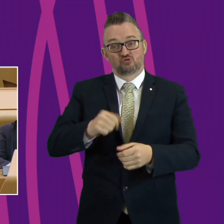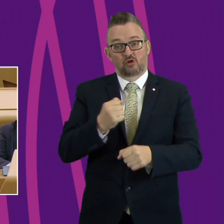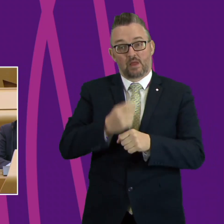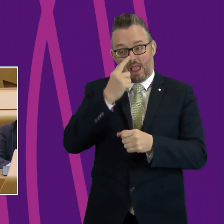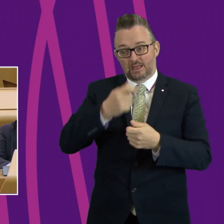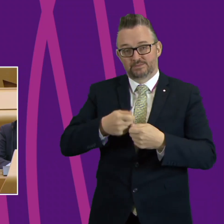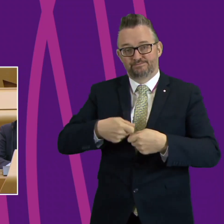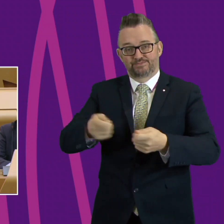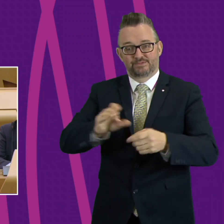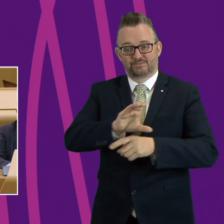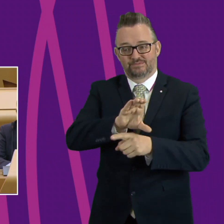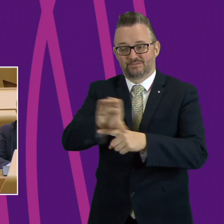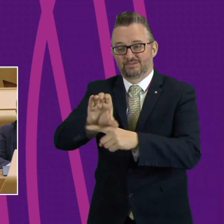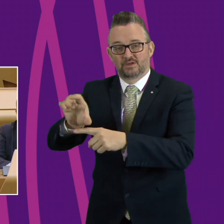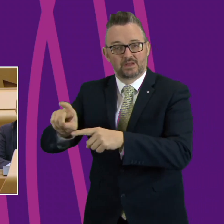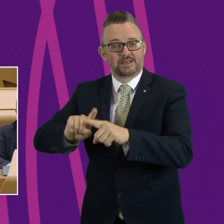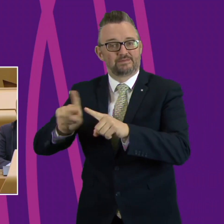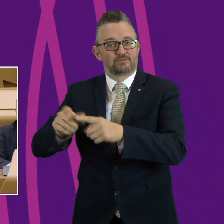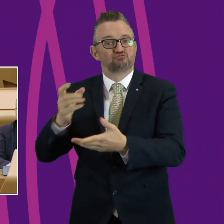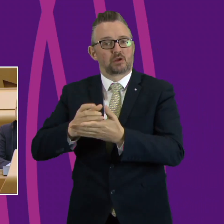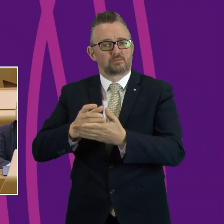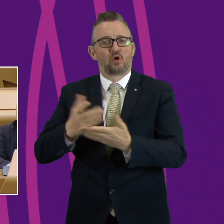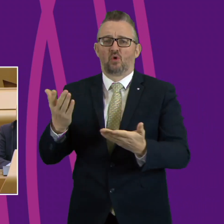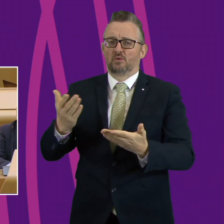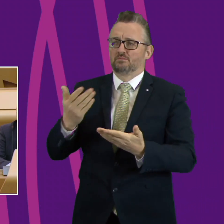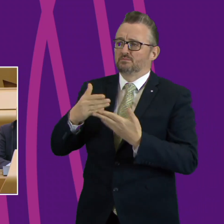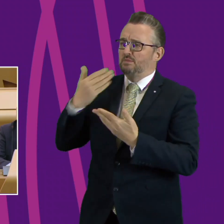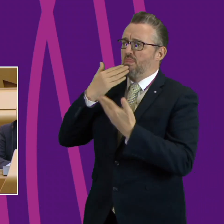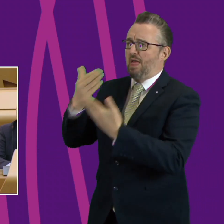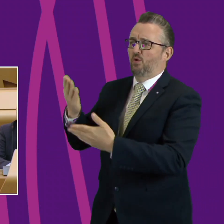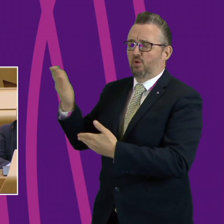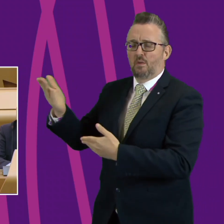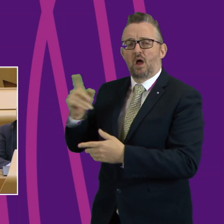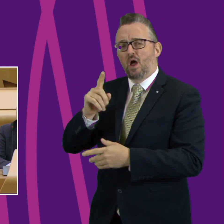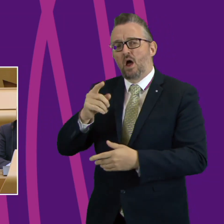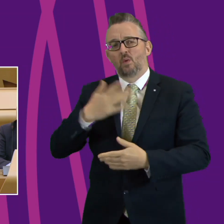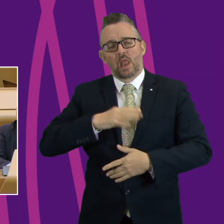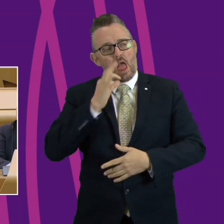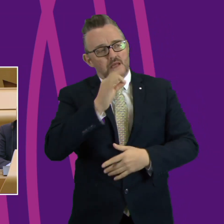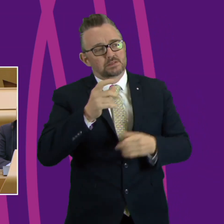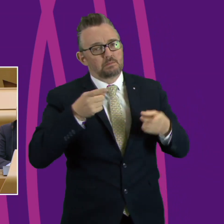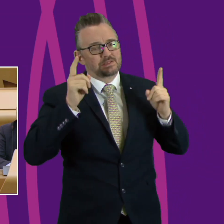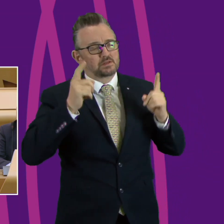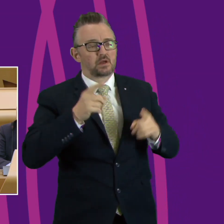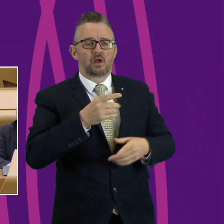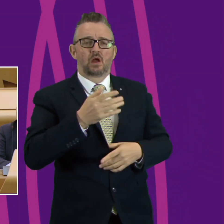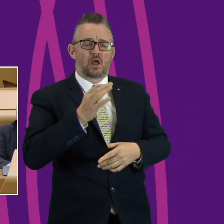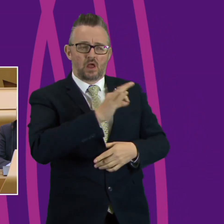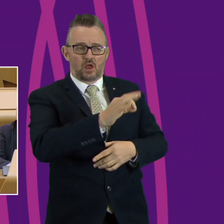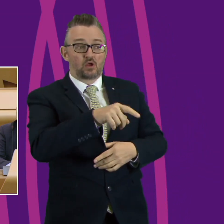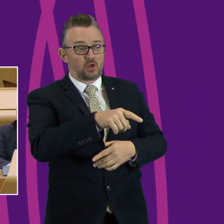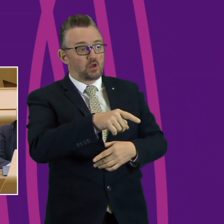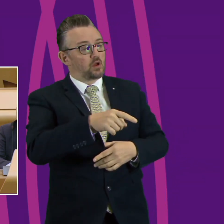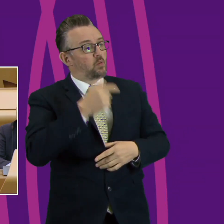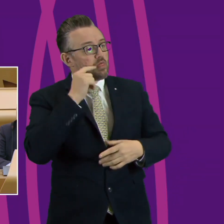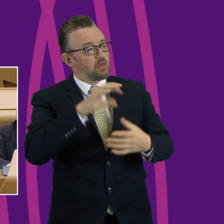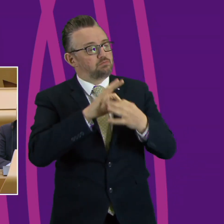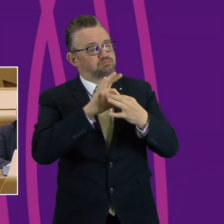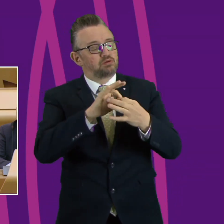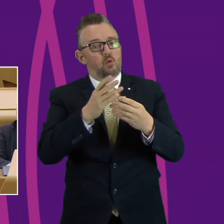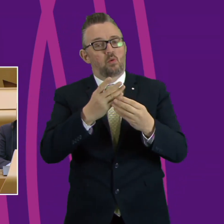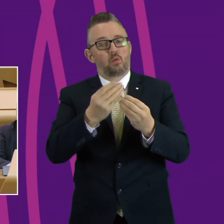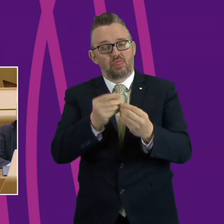charitable and hospice sector. This is very welcome. Can I therefore ask ministers, when will they consult with the Hospice Association